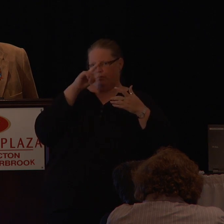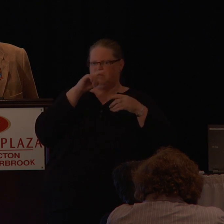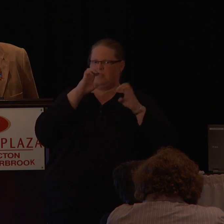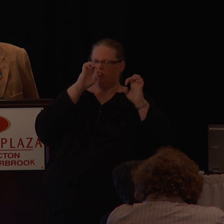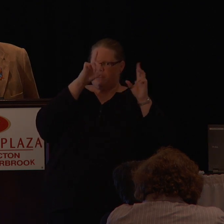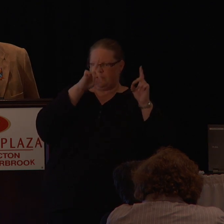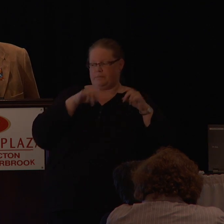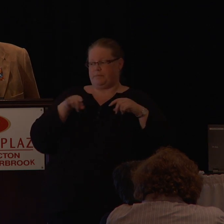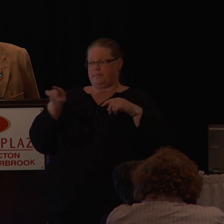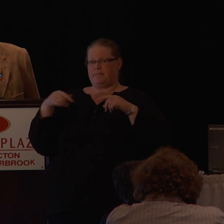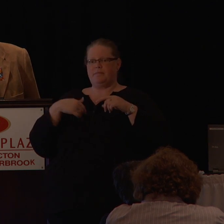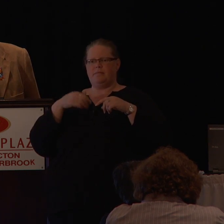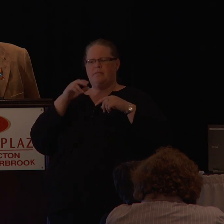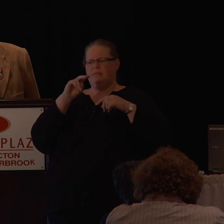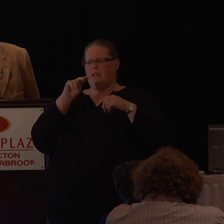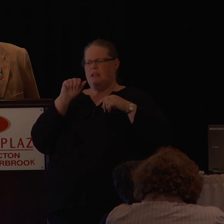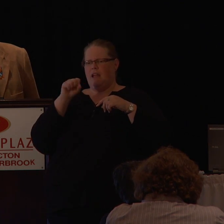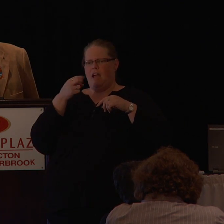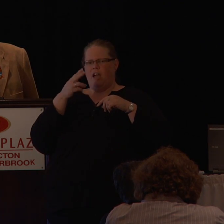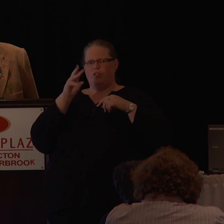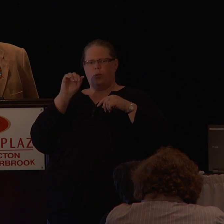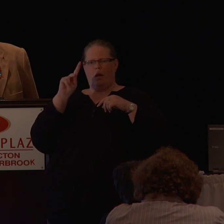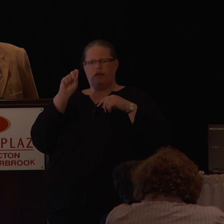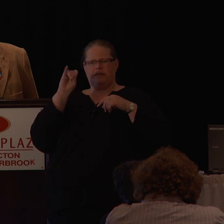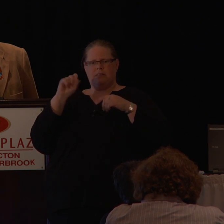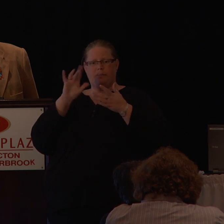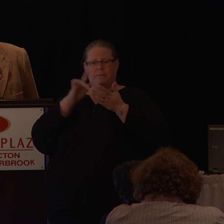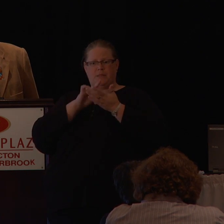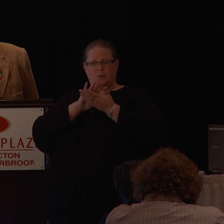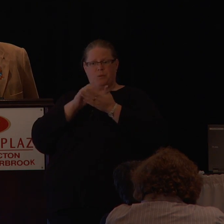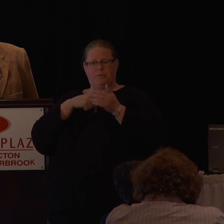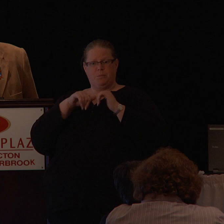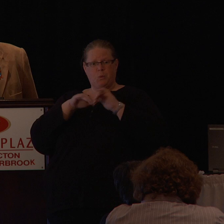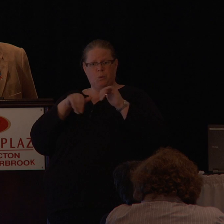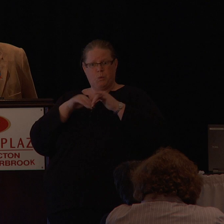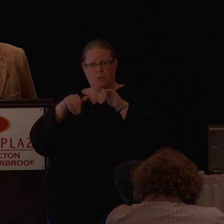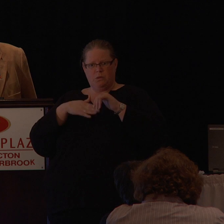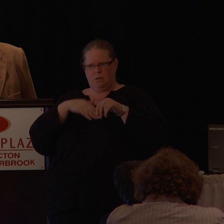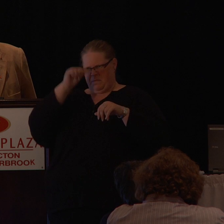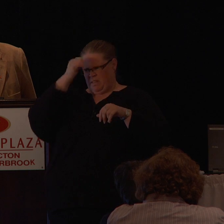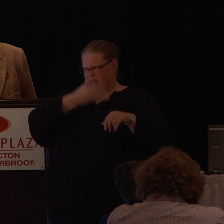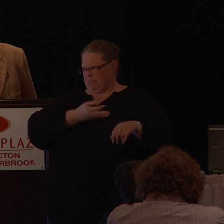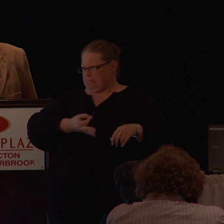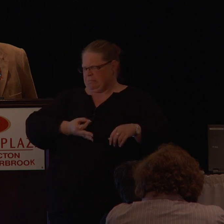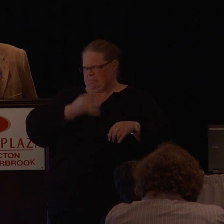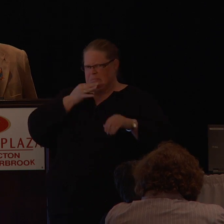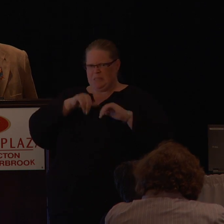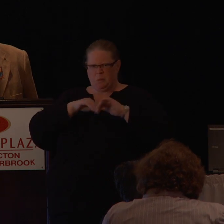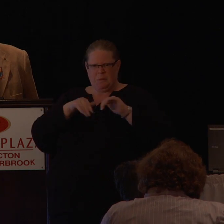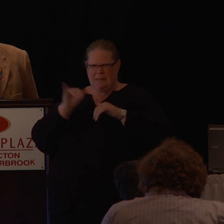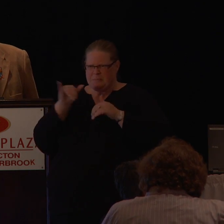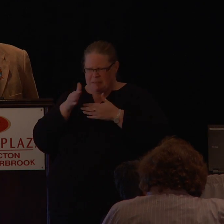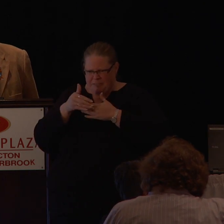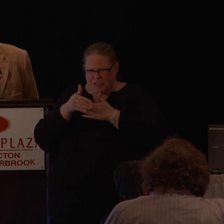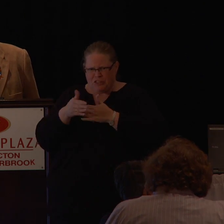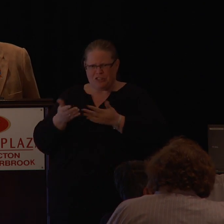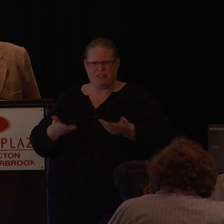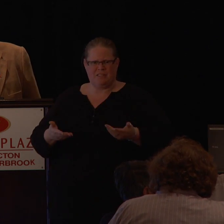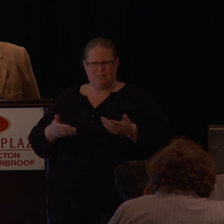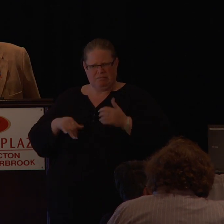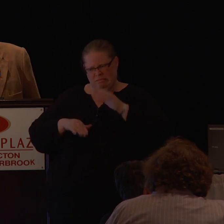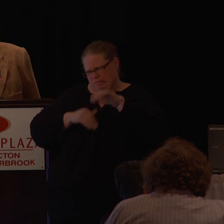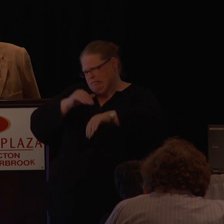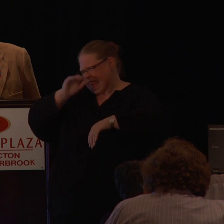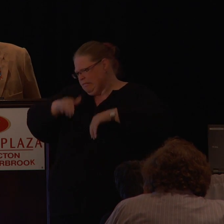pool in Nashwaak-Sis Middle School. He can swim like a fish. My son can swim like a fish. So when he's in that pool,